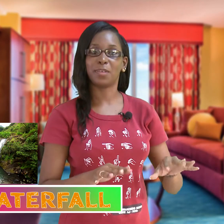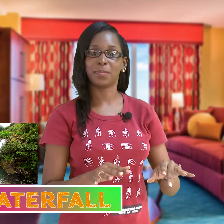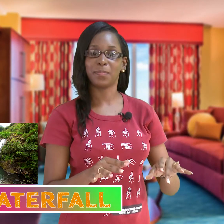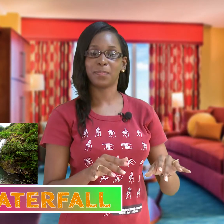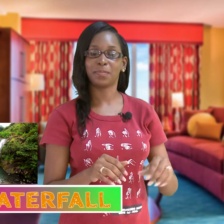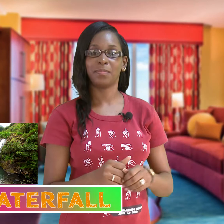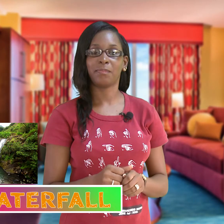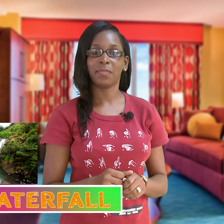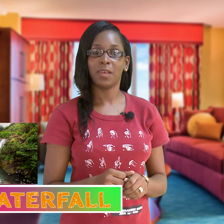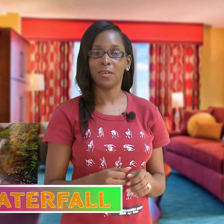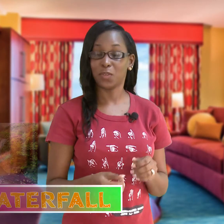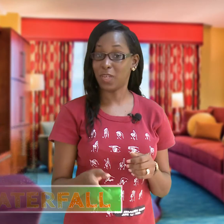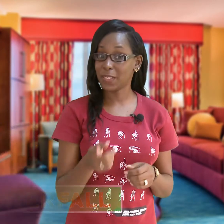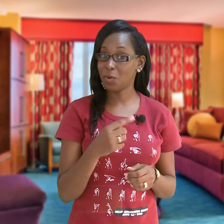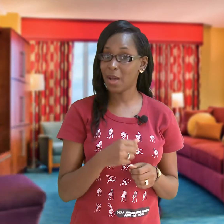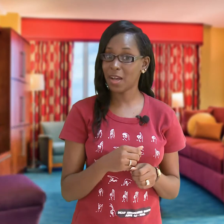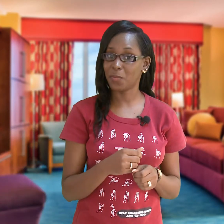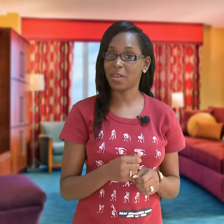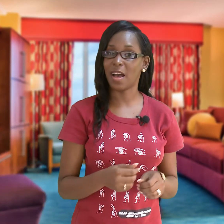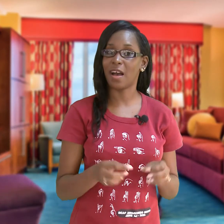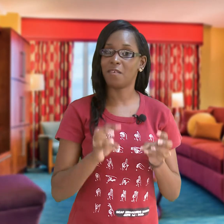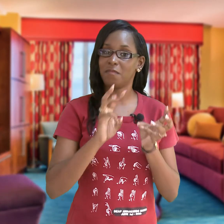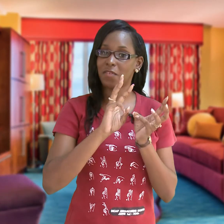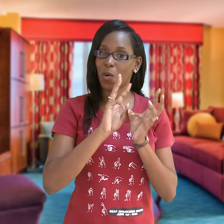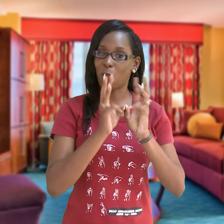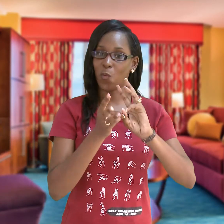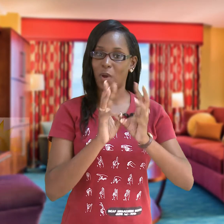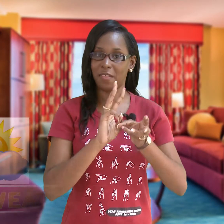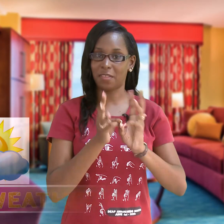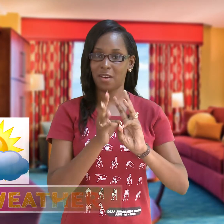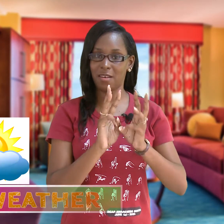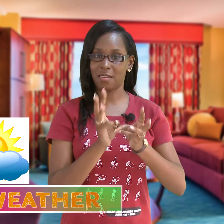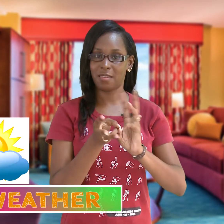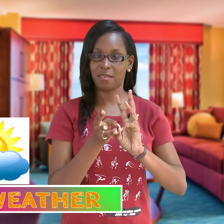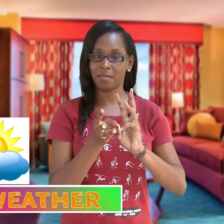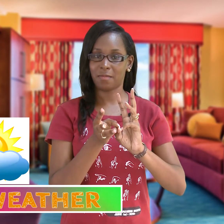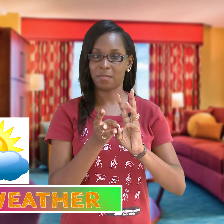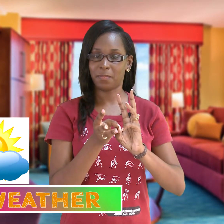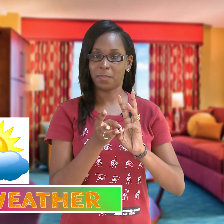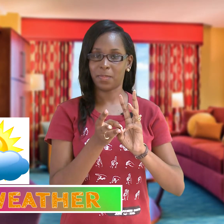Waterfall. So let's go back. We have weather,